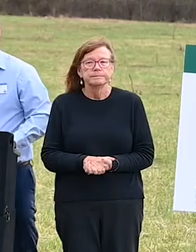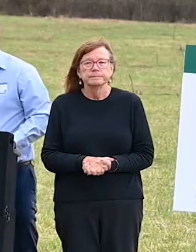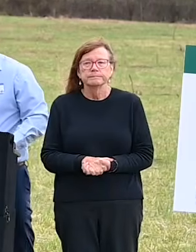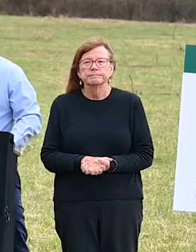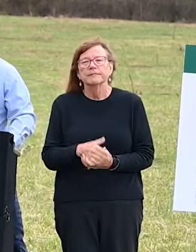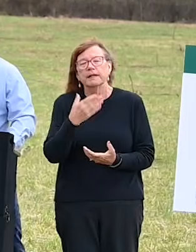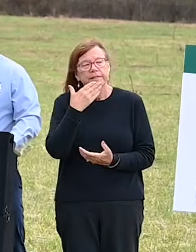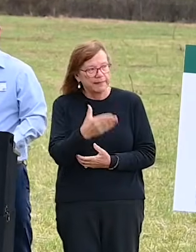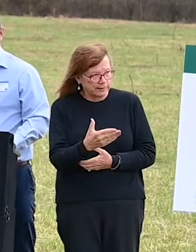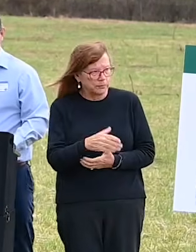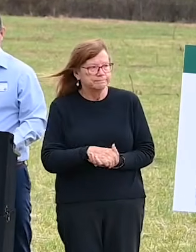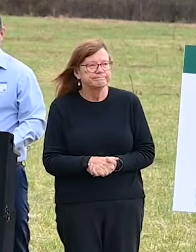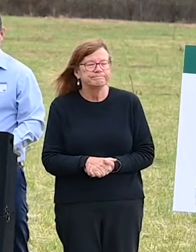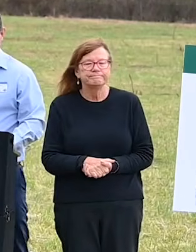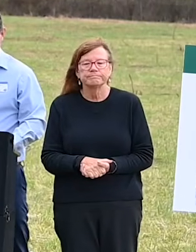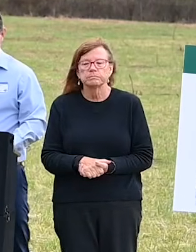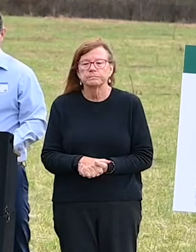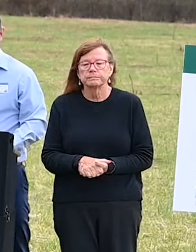Thank you, Amod.